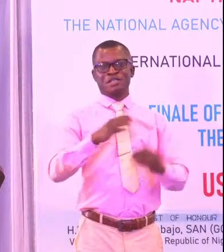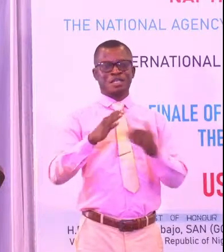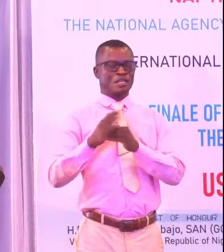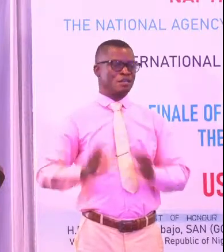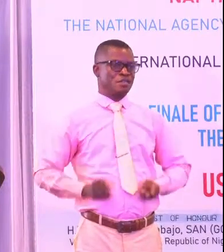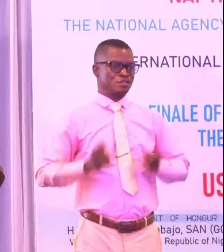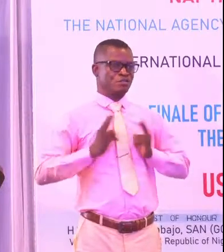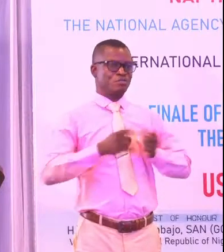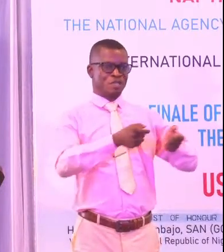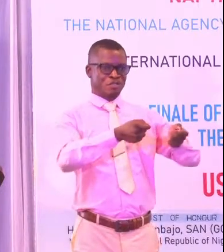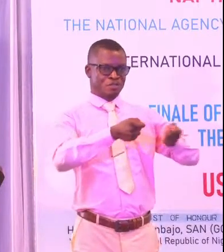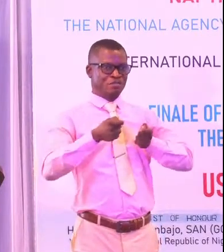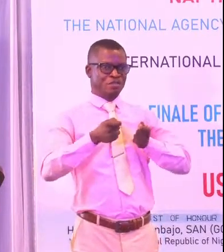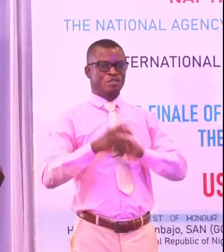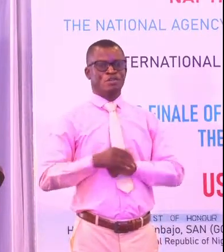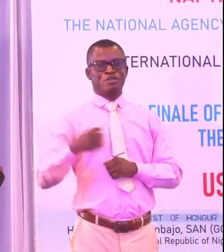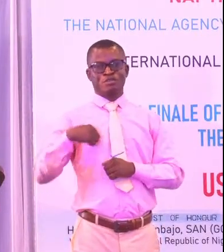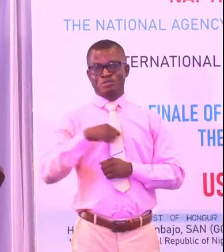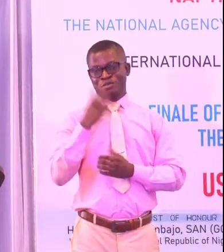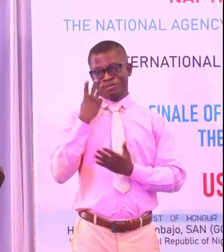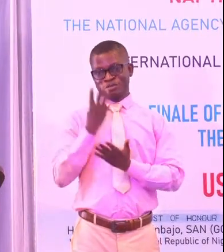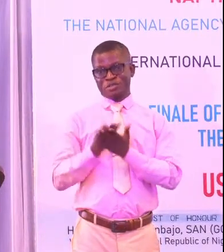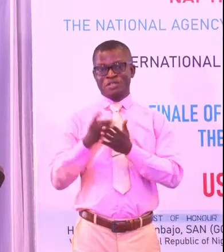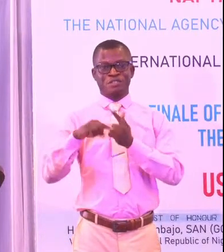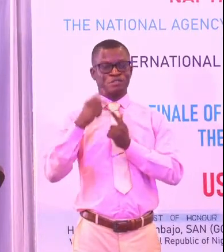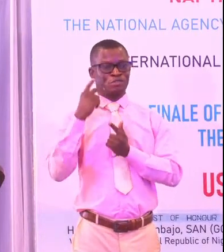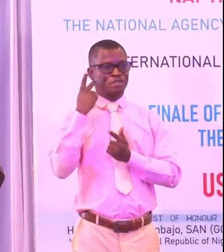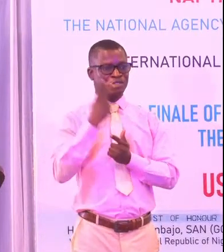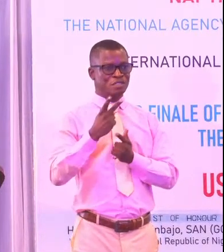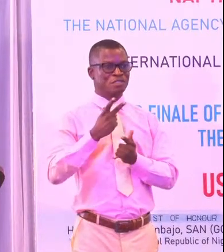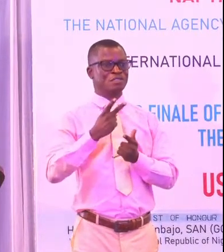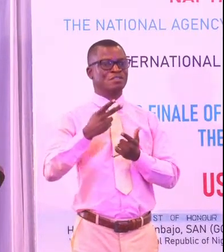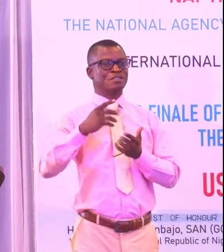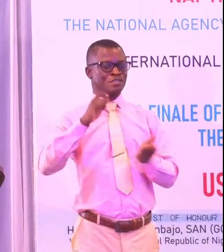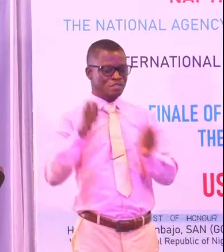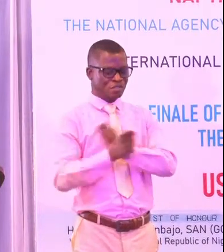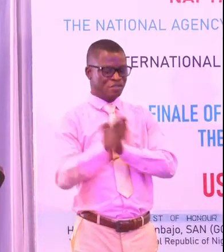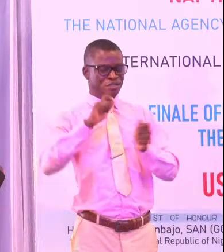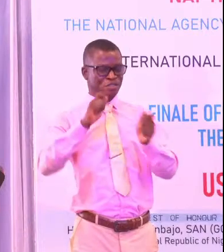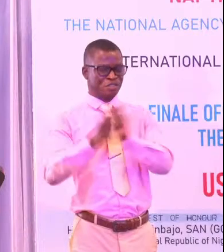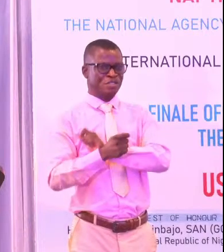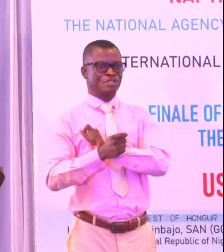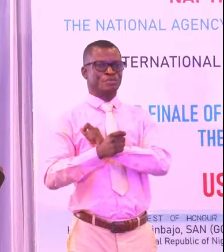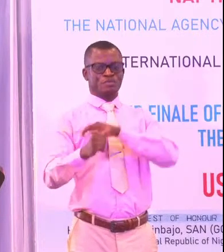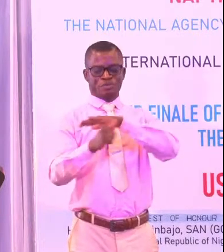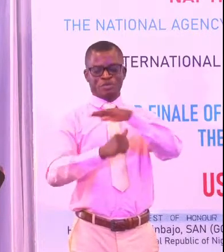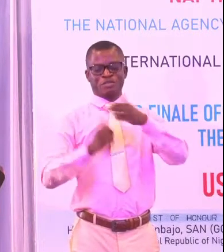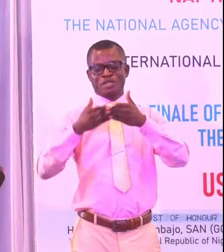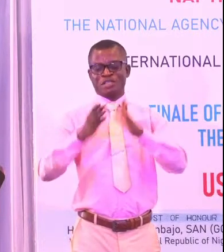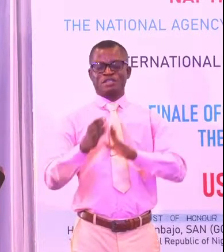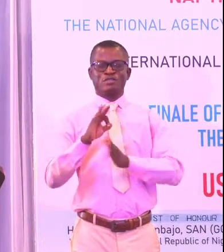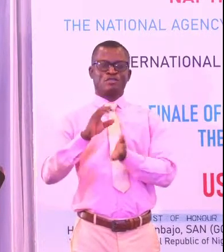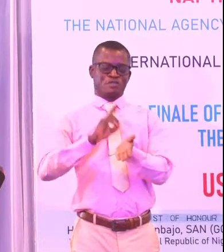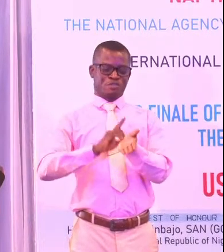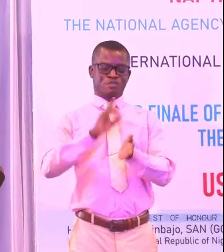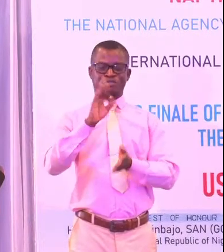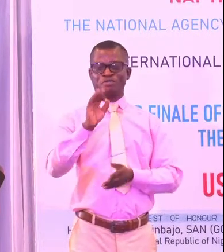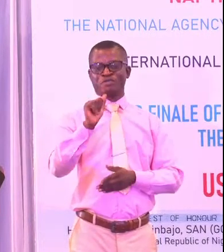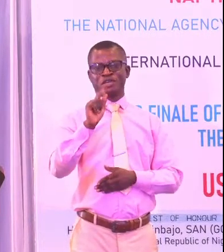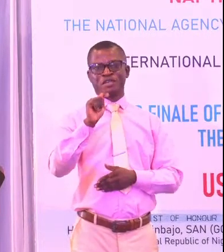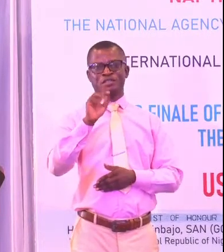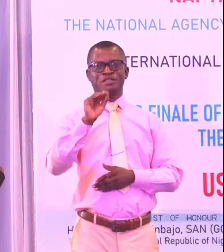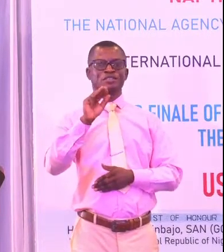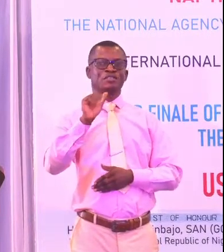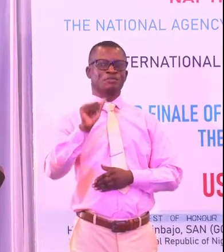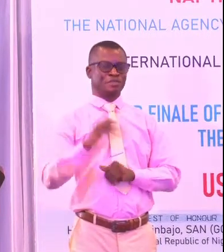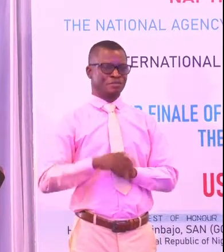this new narrative NAPTIP has brought to bear under the leadership of Dr. Fatima. There is no gainsaying